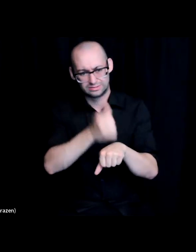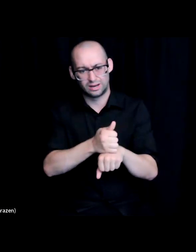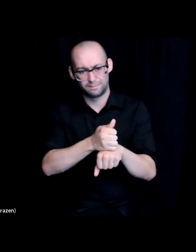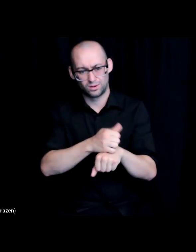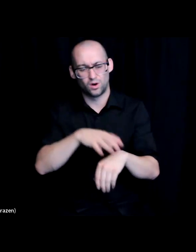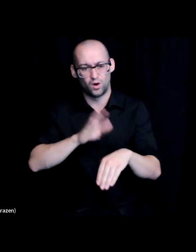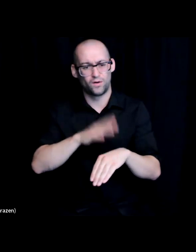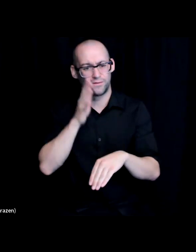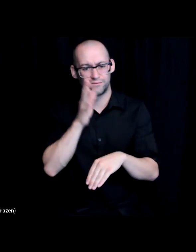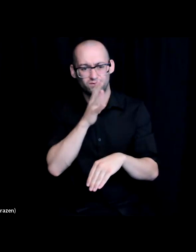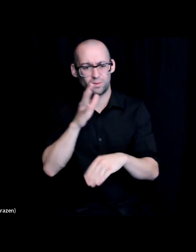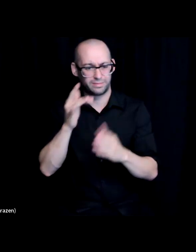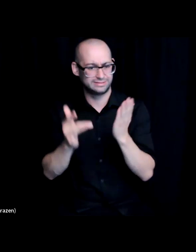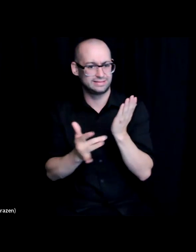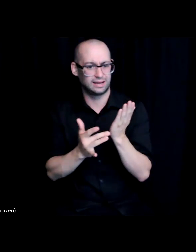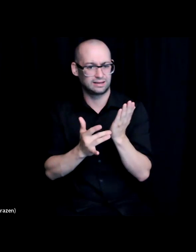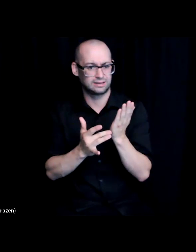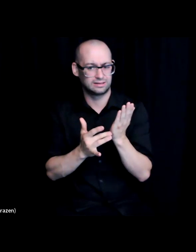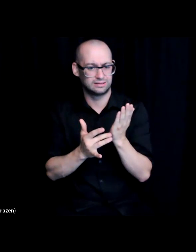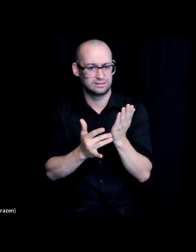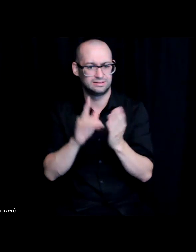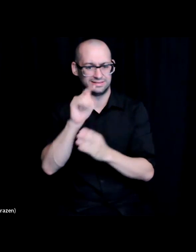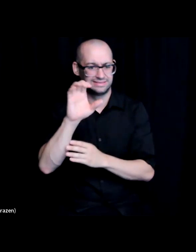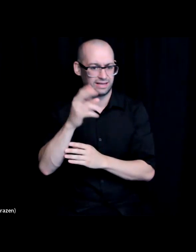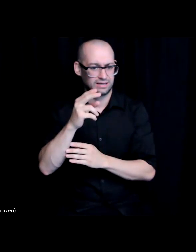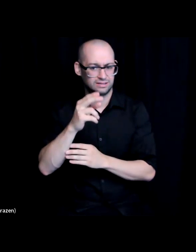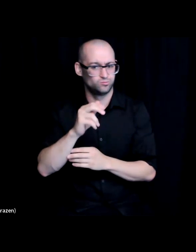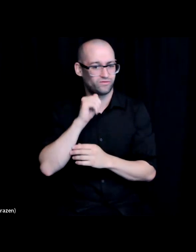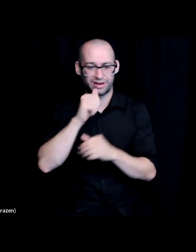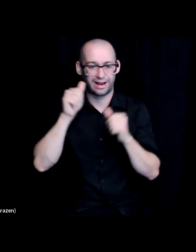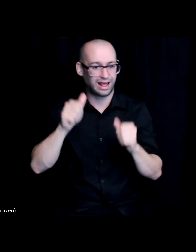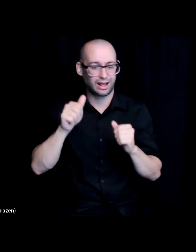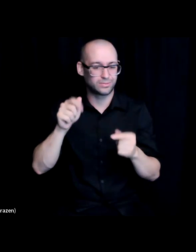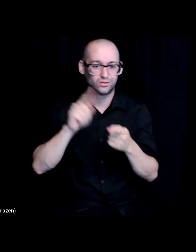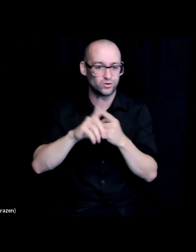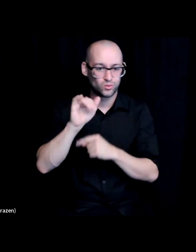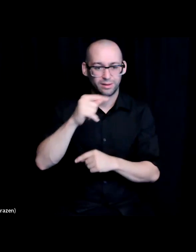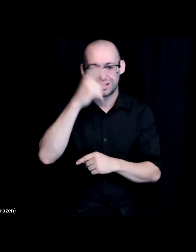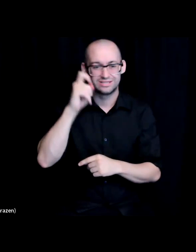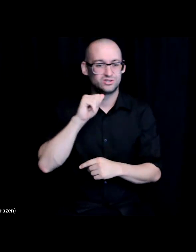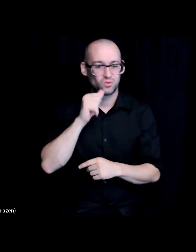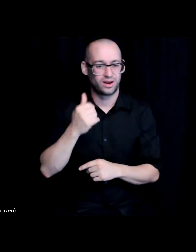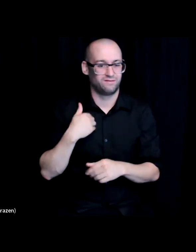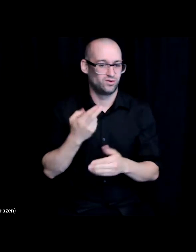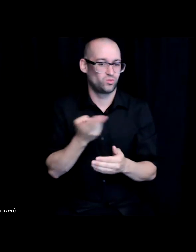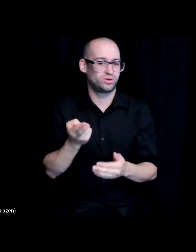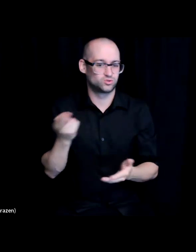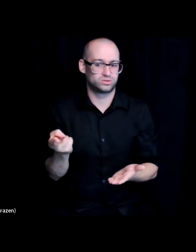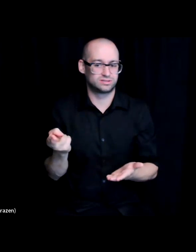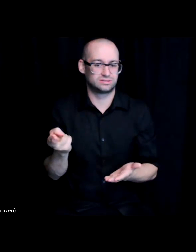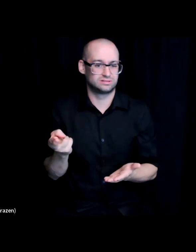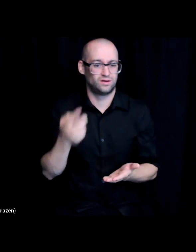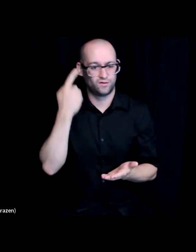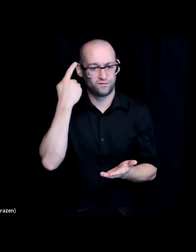on-farm technology, and we haven't been able to do it because we just don't have the resources